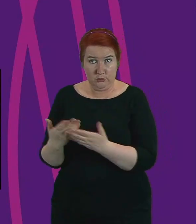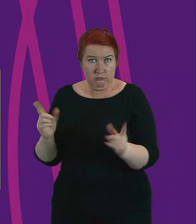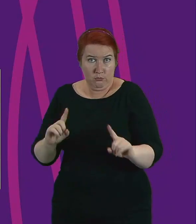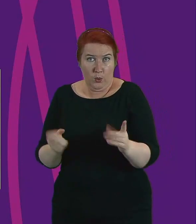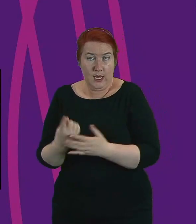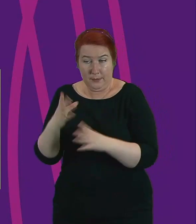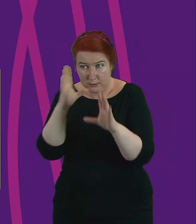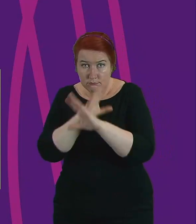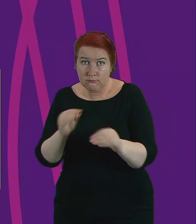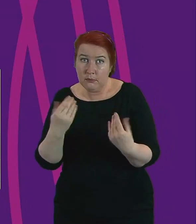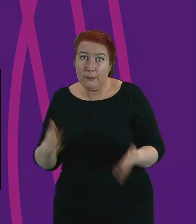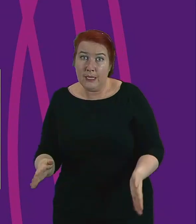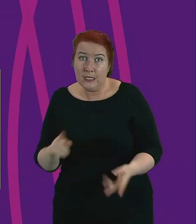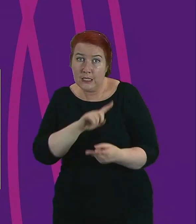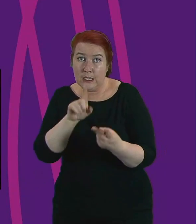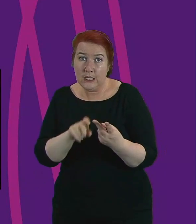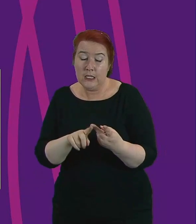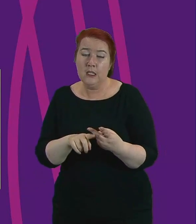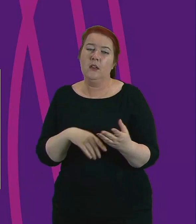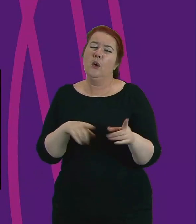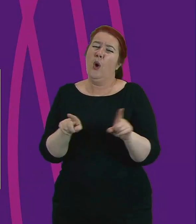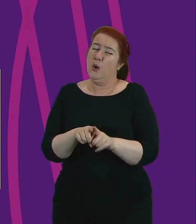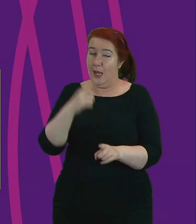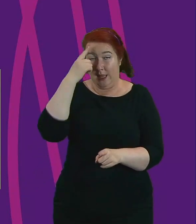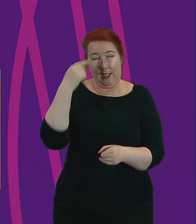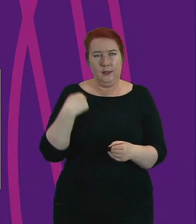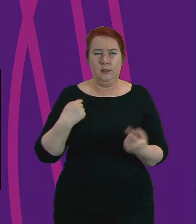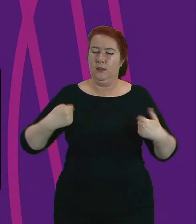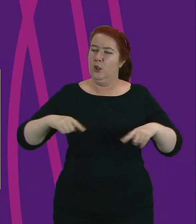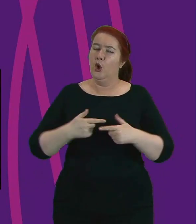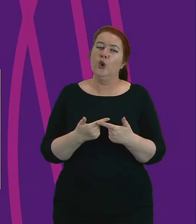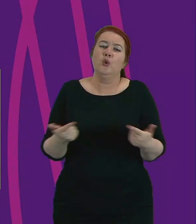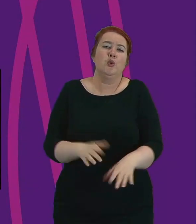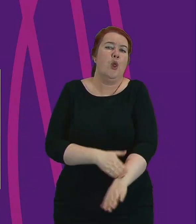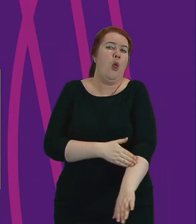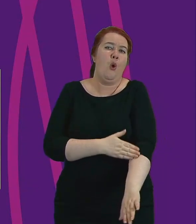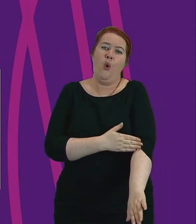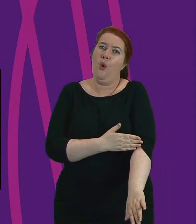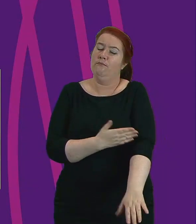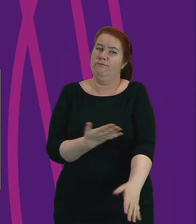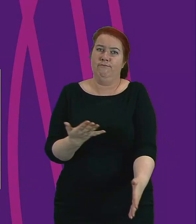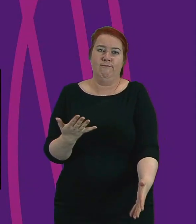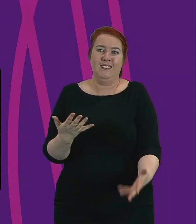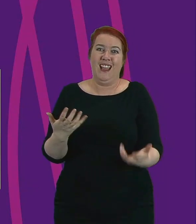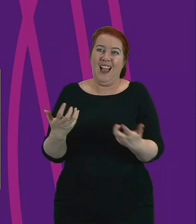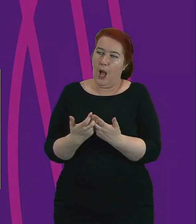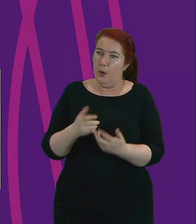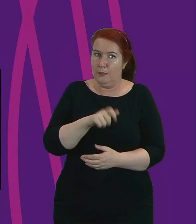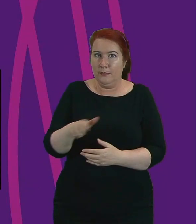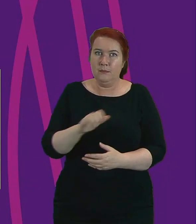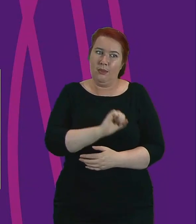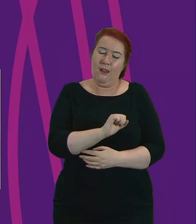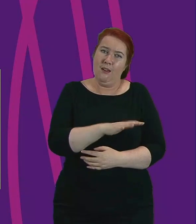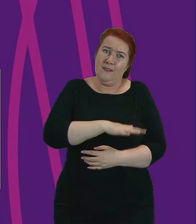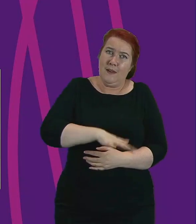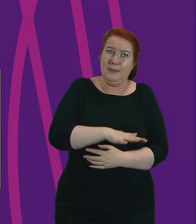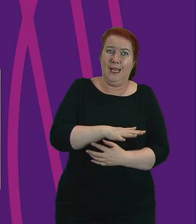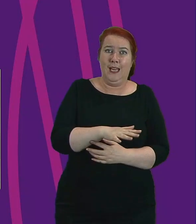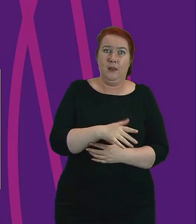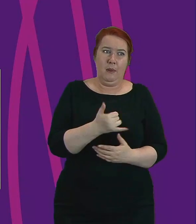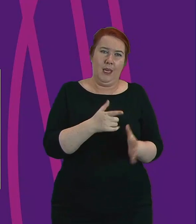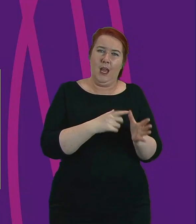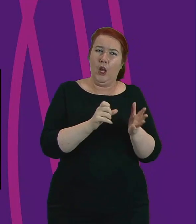now? I also think we are still being too slow in terms of how we can get people access to loved ones who are in acute settings, who